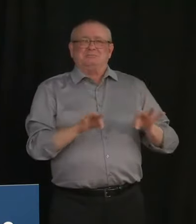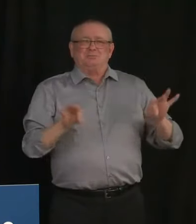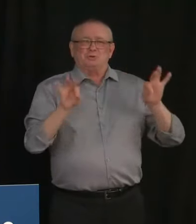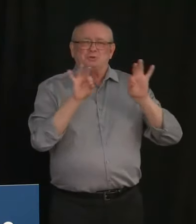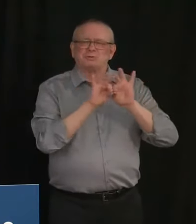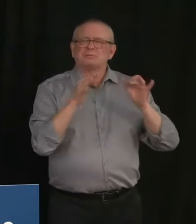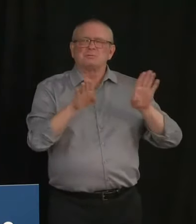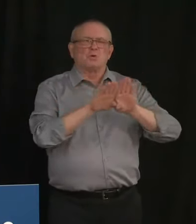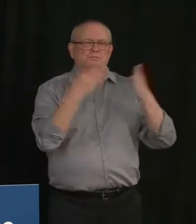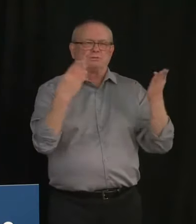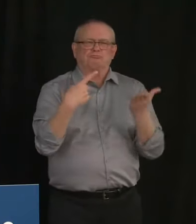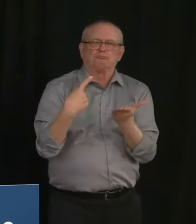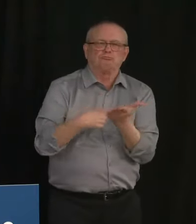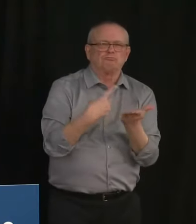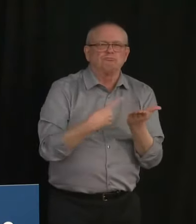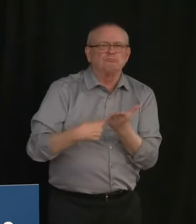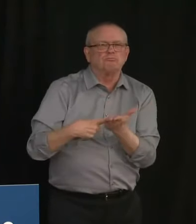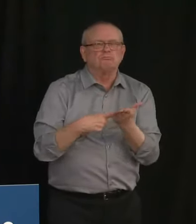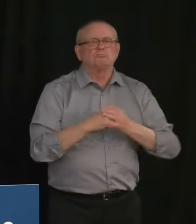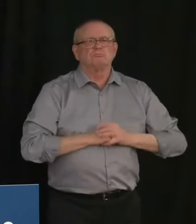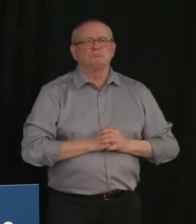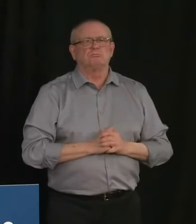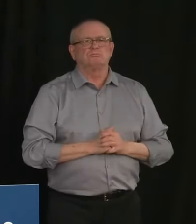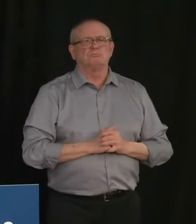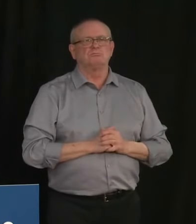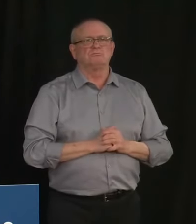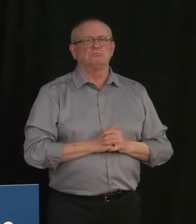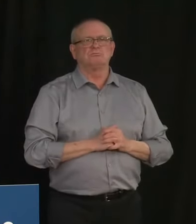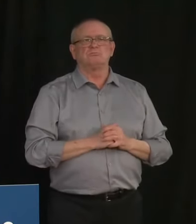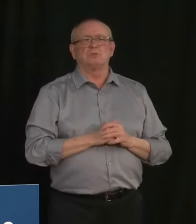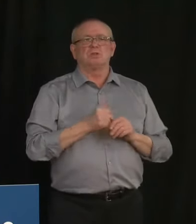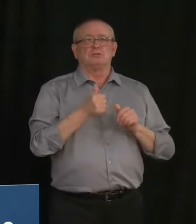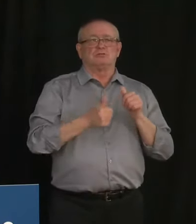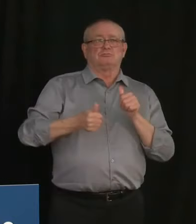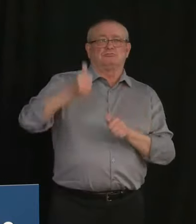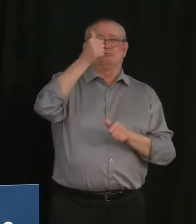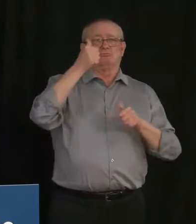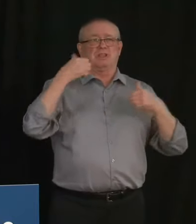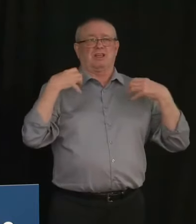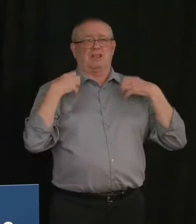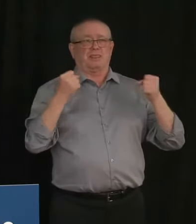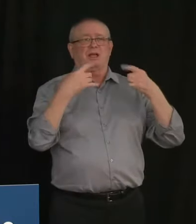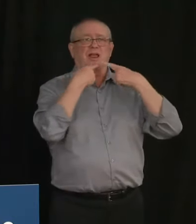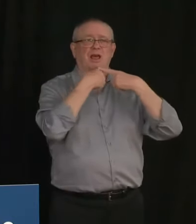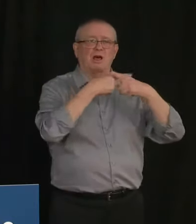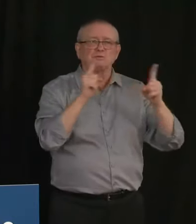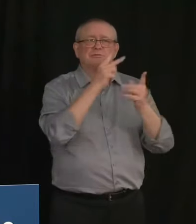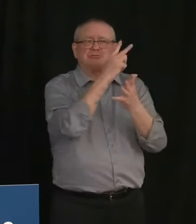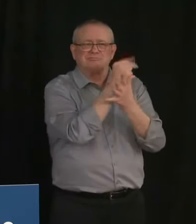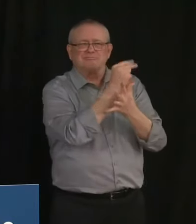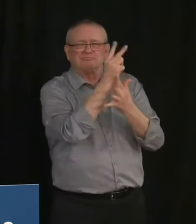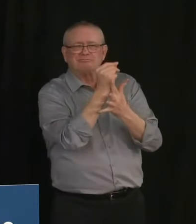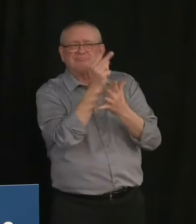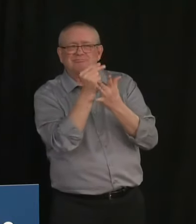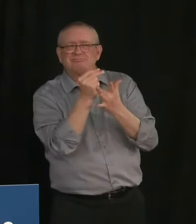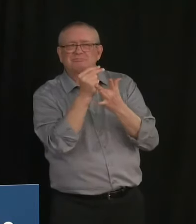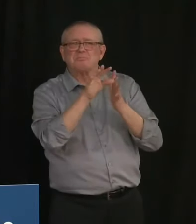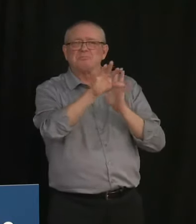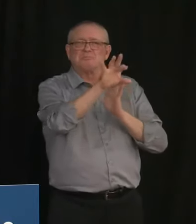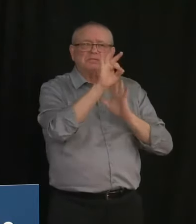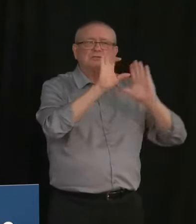here. Public health officials have determined the prioritization list based on risk and science.